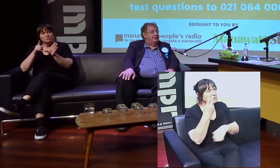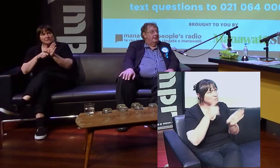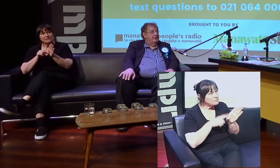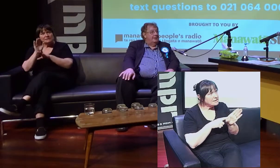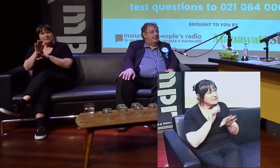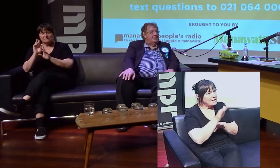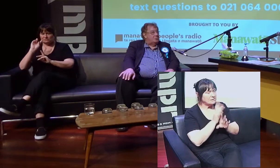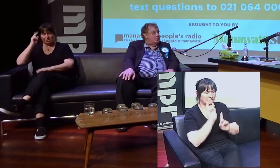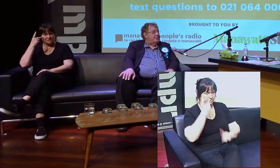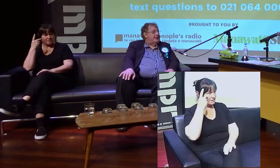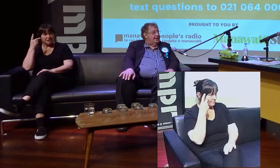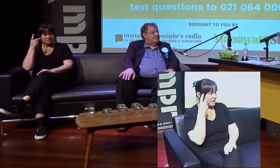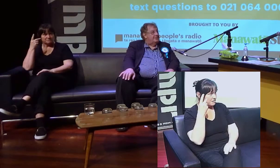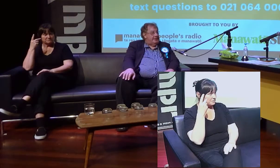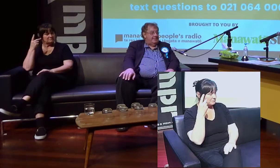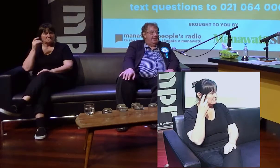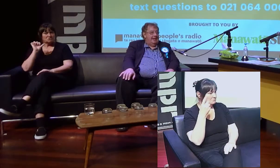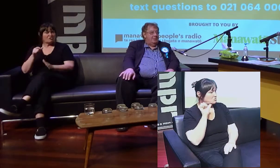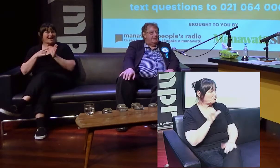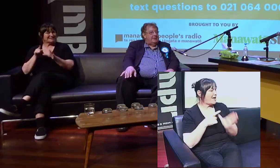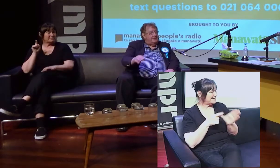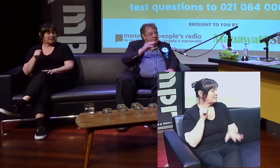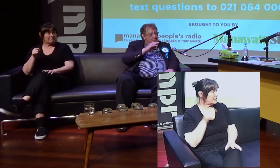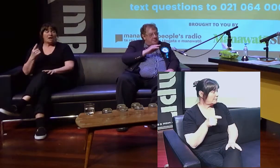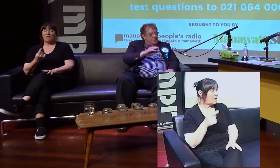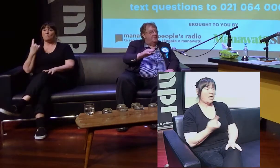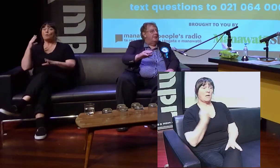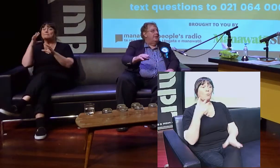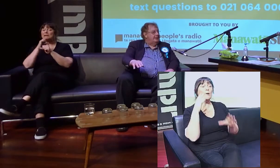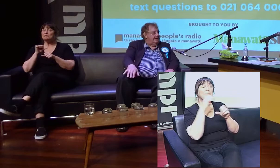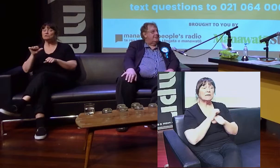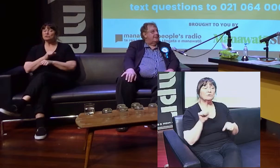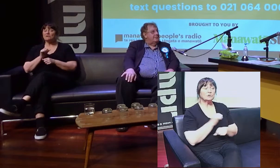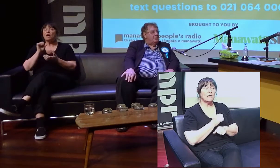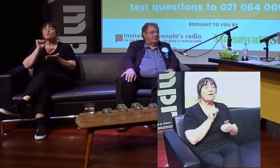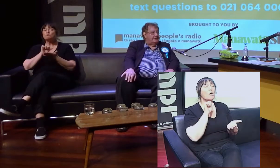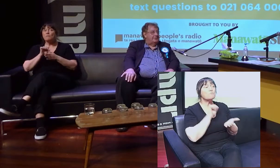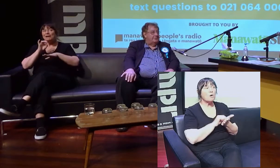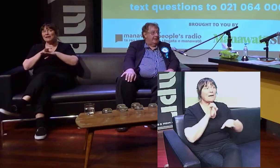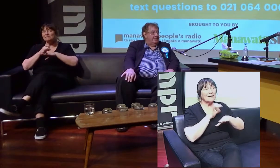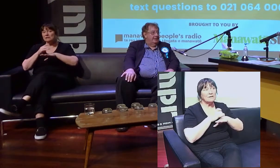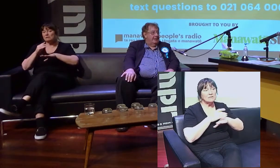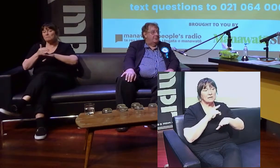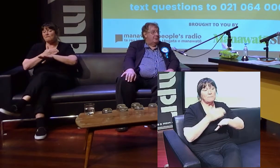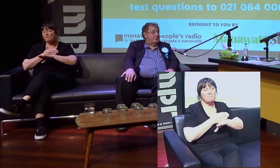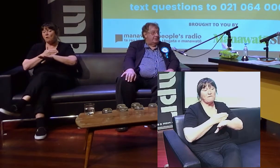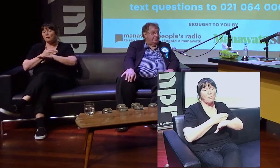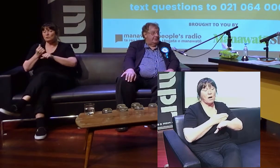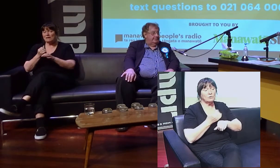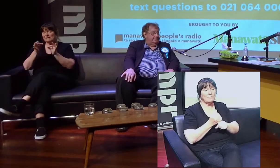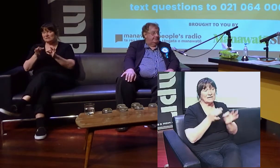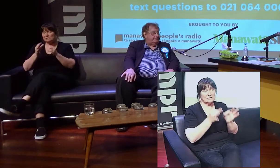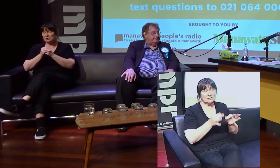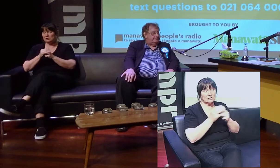turn. It just wasn't the answer for them. And we believe there should be proper counselling before those decisions are made and proper